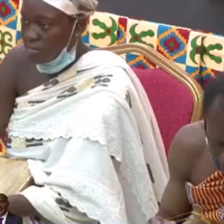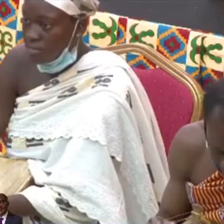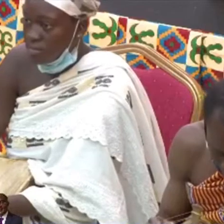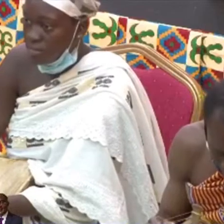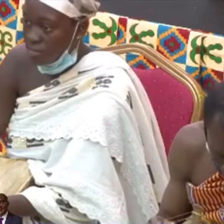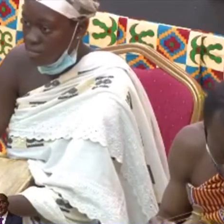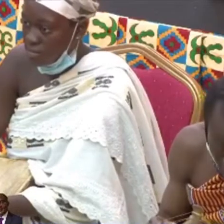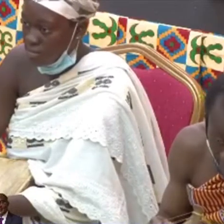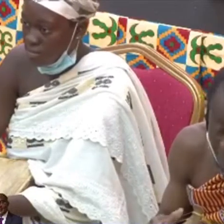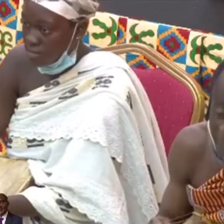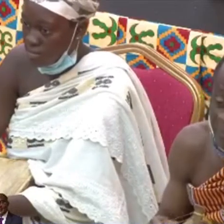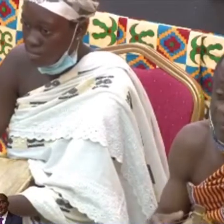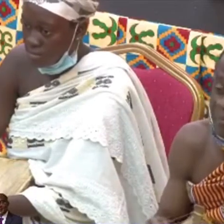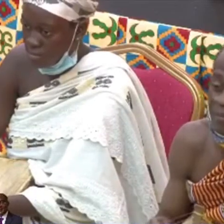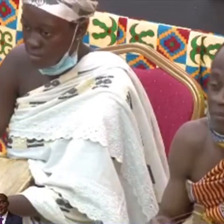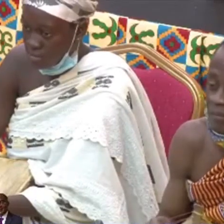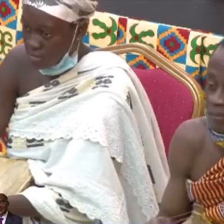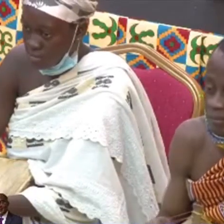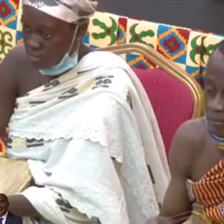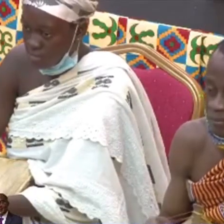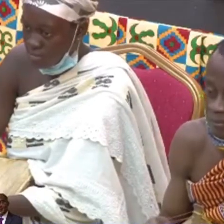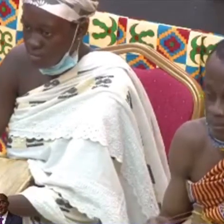Not the boss to traba.